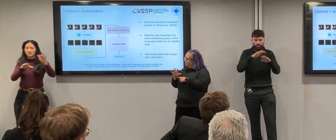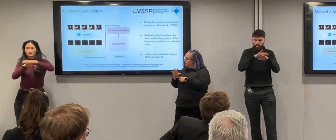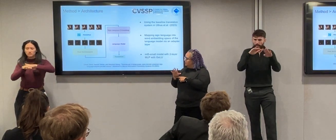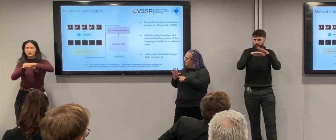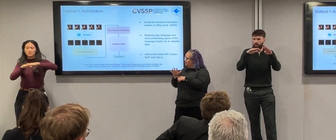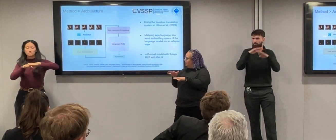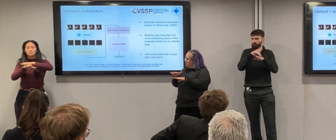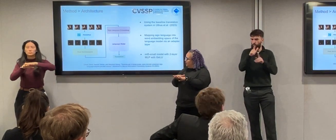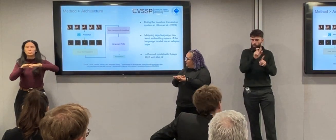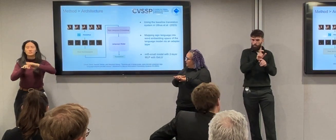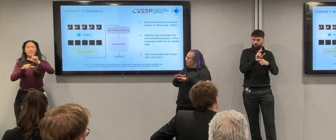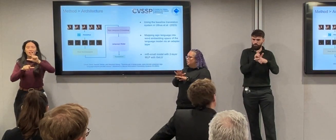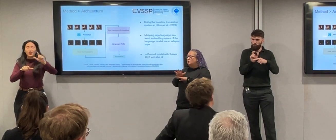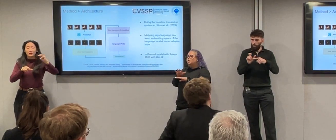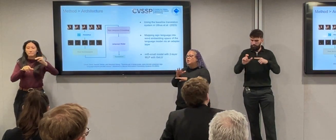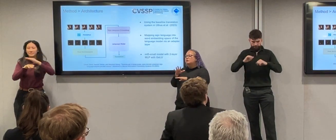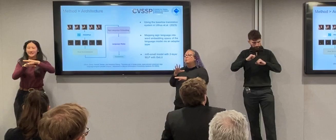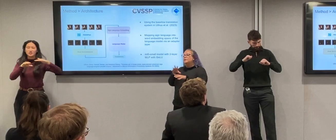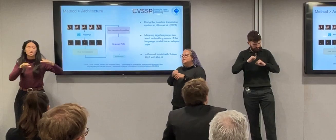of an LLM.